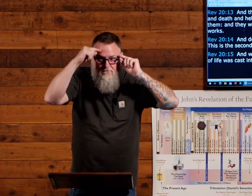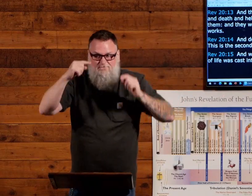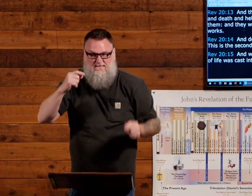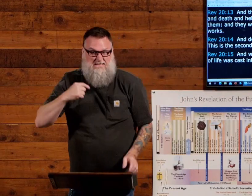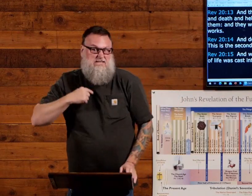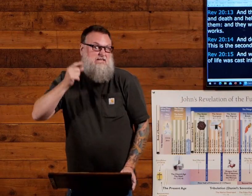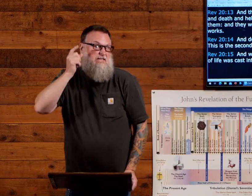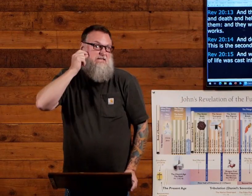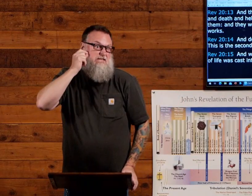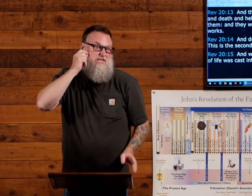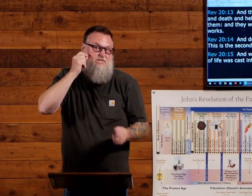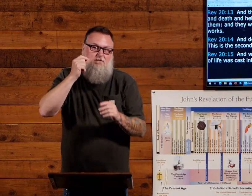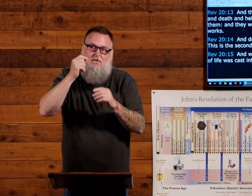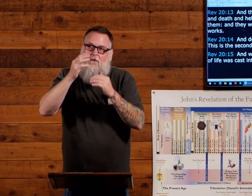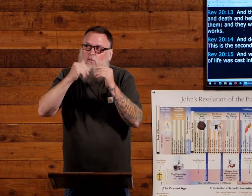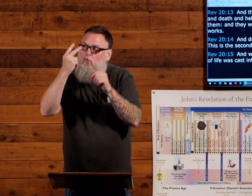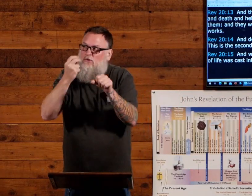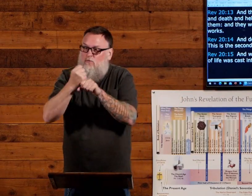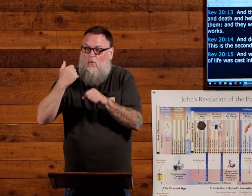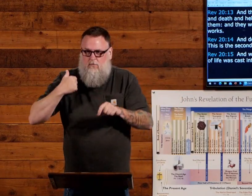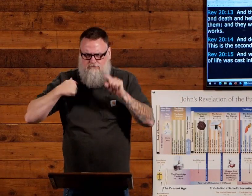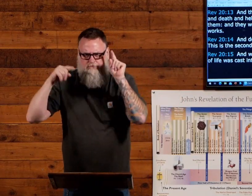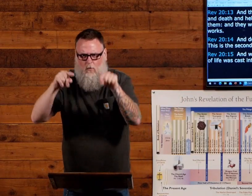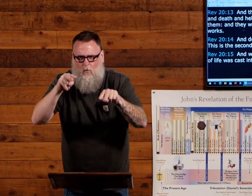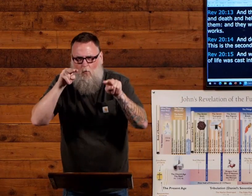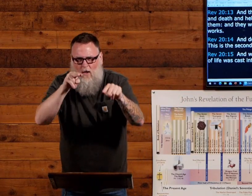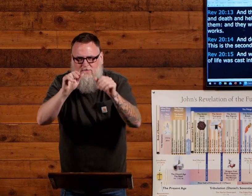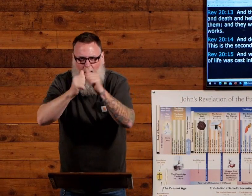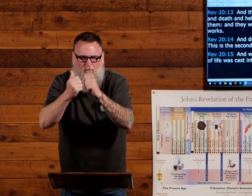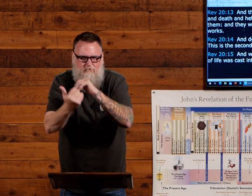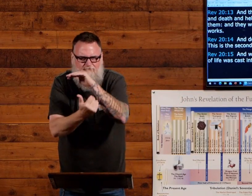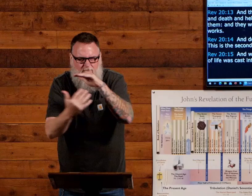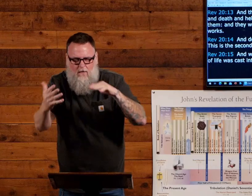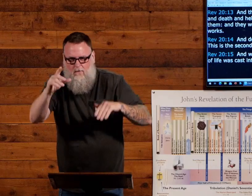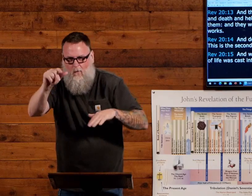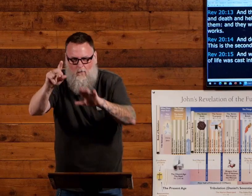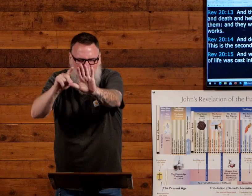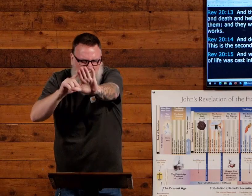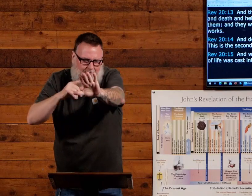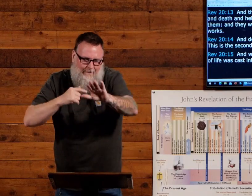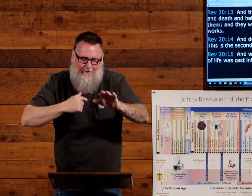a couple of years ago, I went to